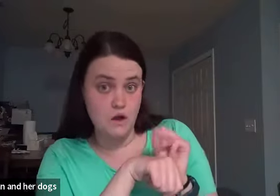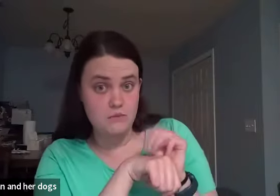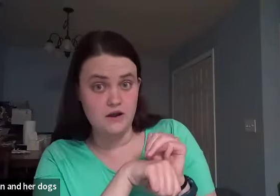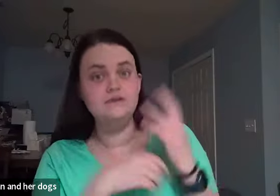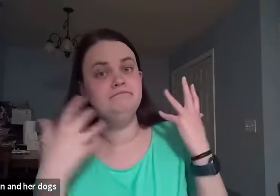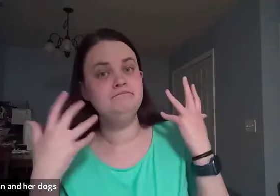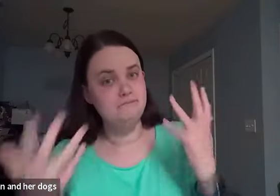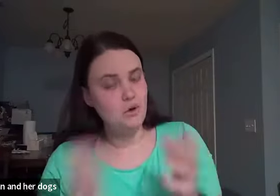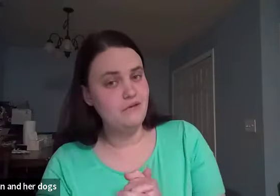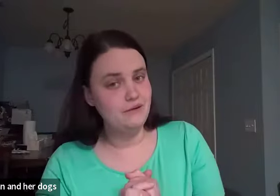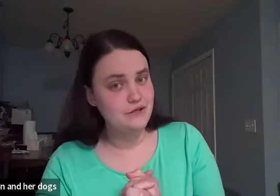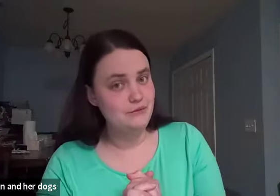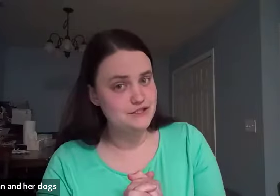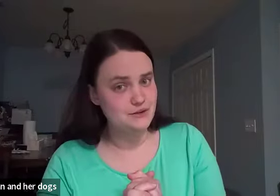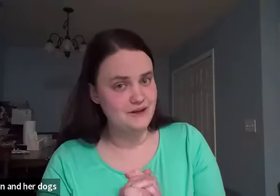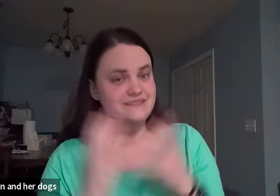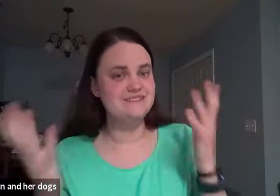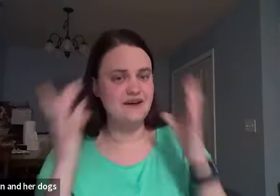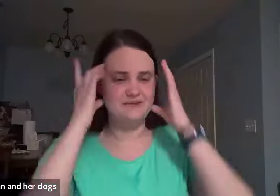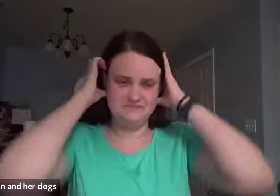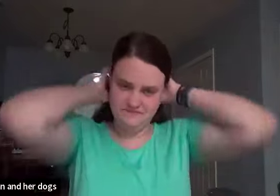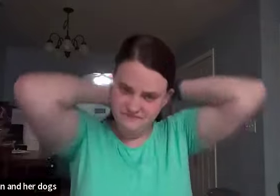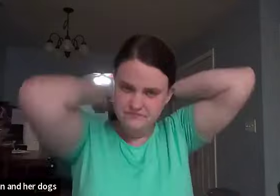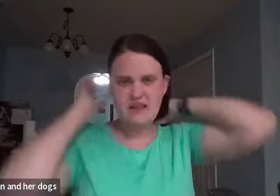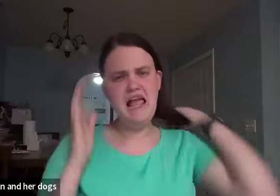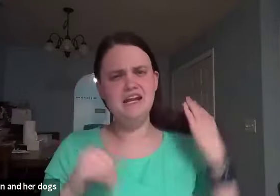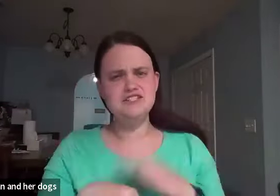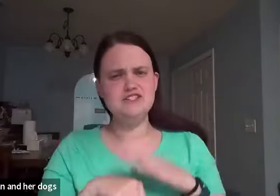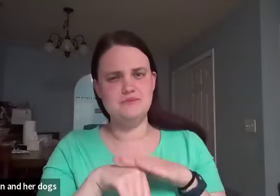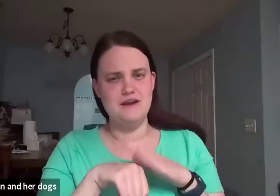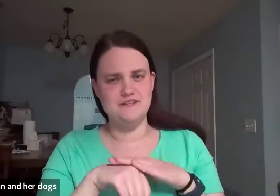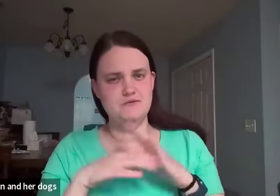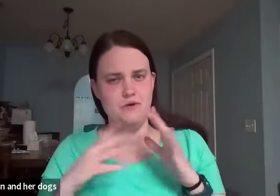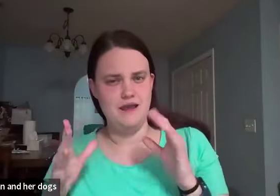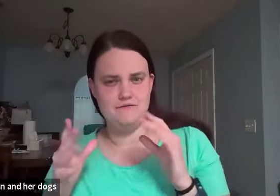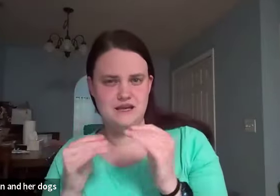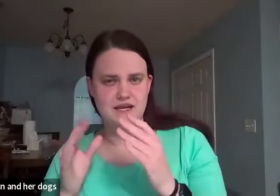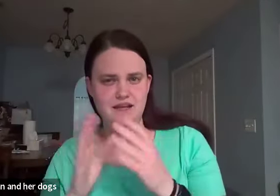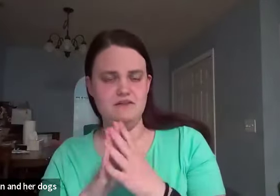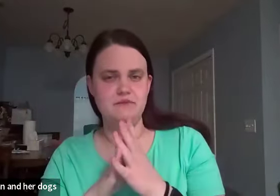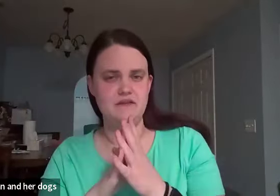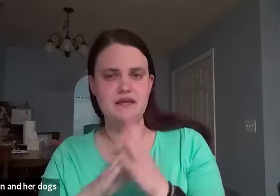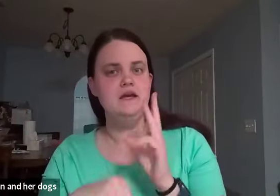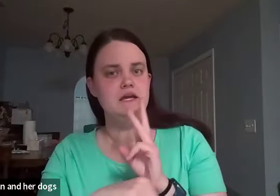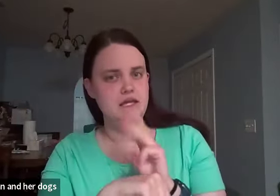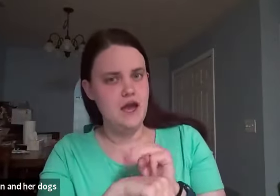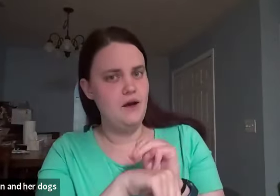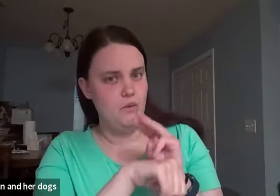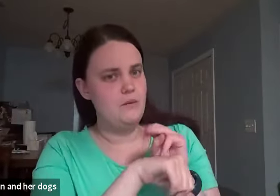was Walmart. No, that can be a regional one. So, and I usually try to preface before I ever sign any of it being like, yeah,